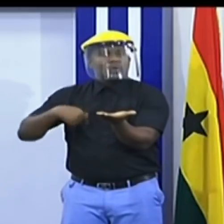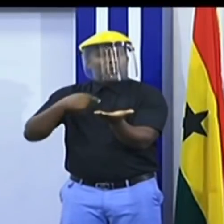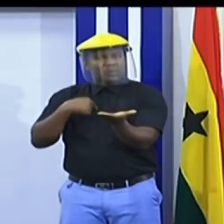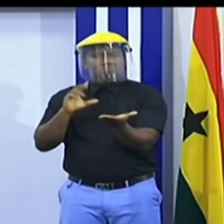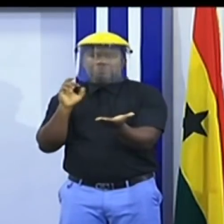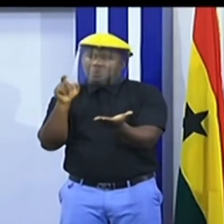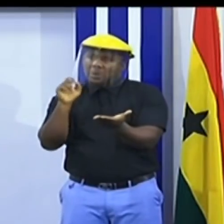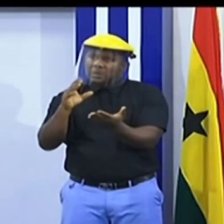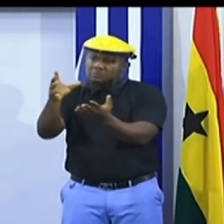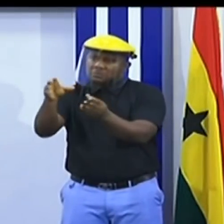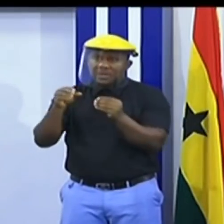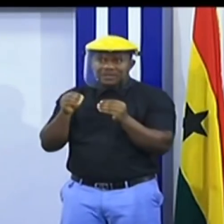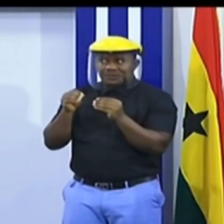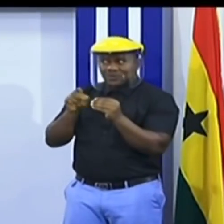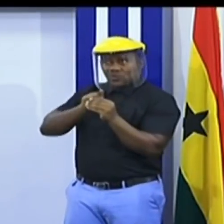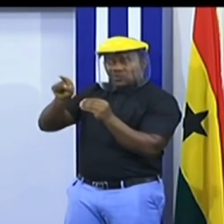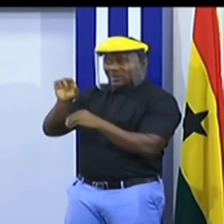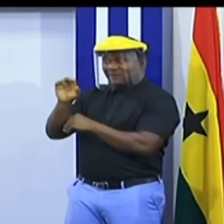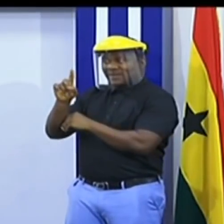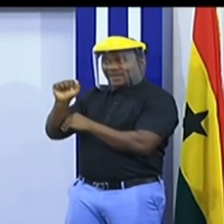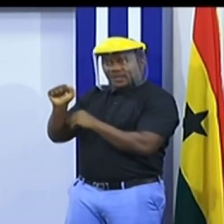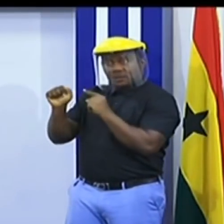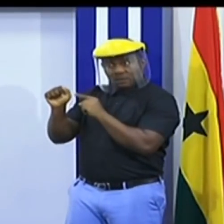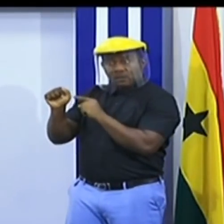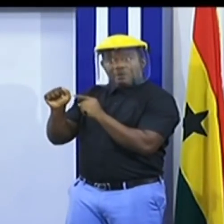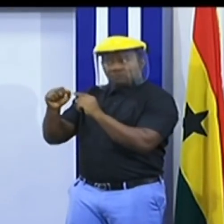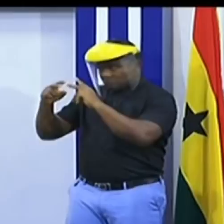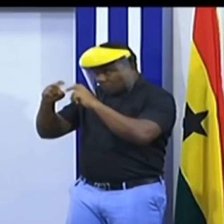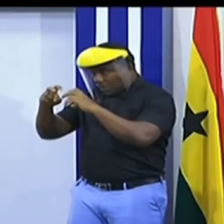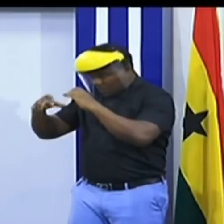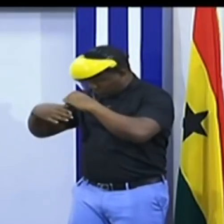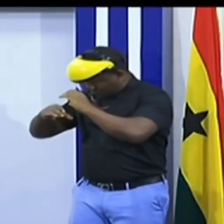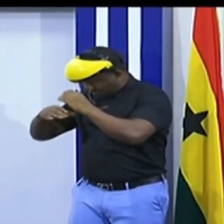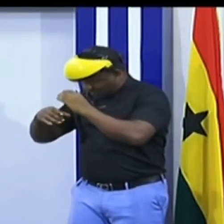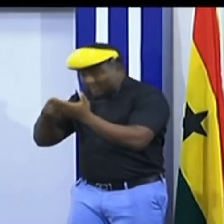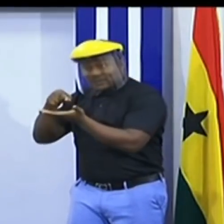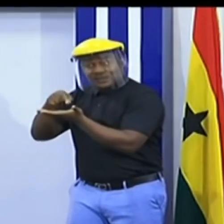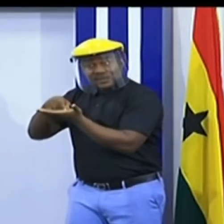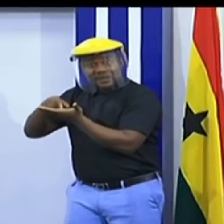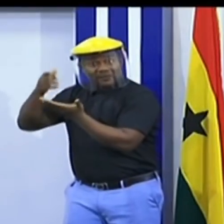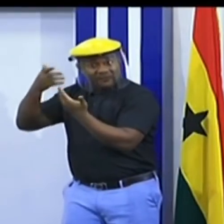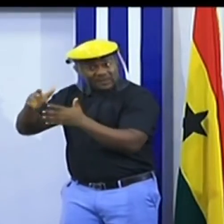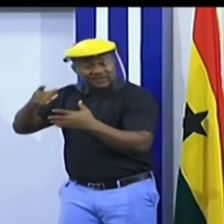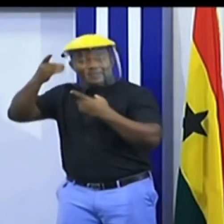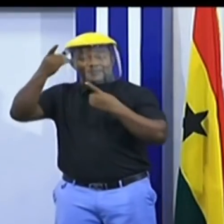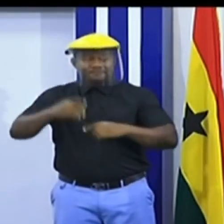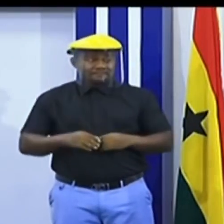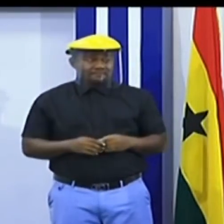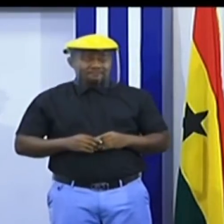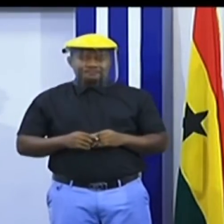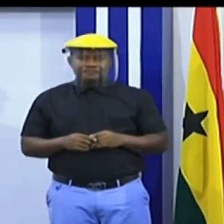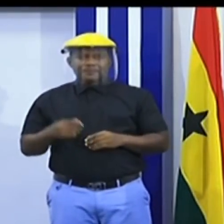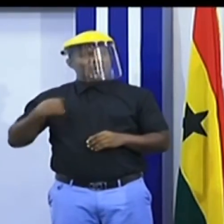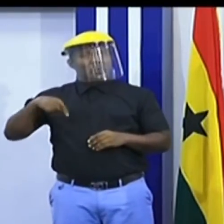it through FDA and Center for Plant Medicine before making a decision. The brief as I have it is that we have